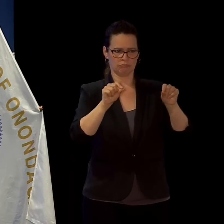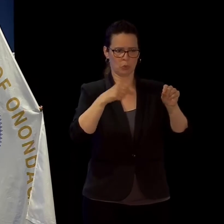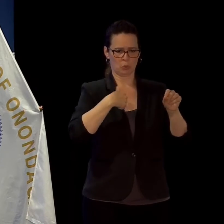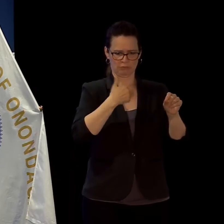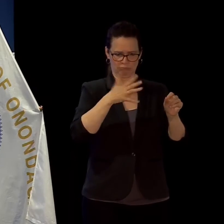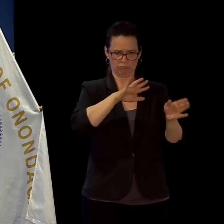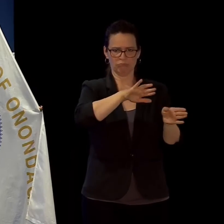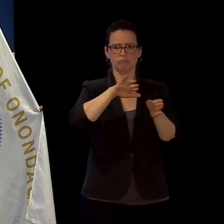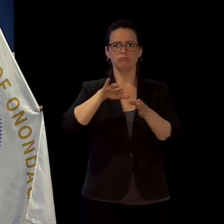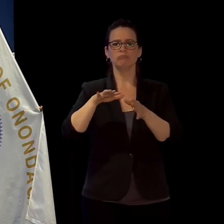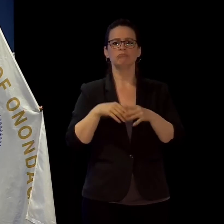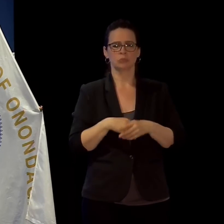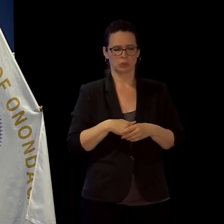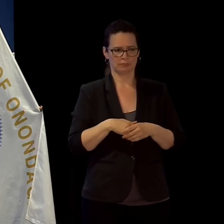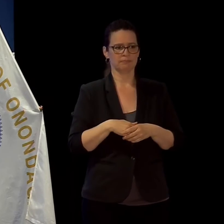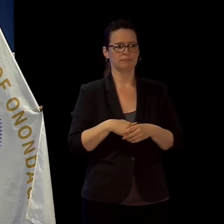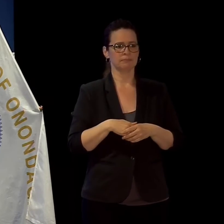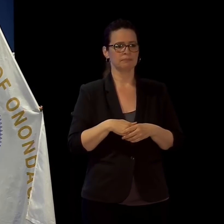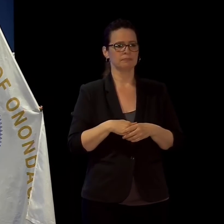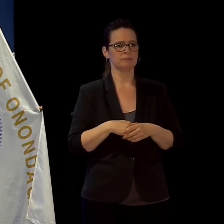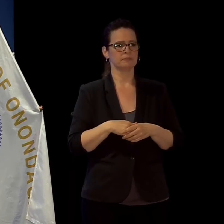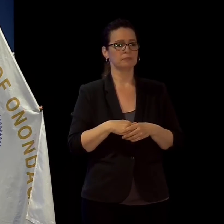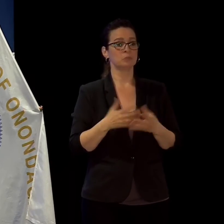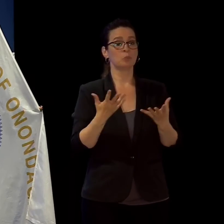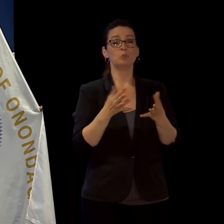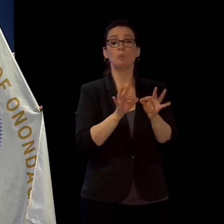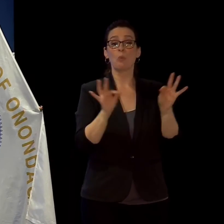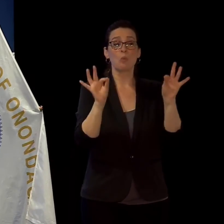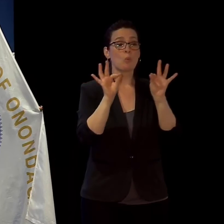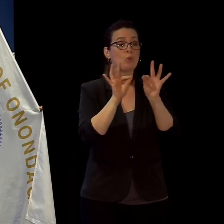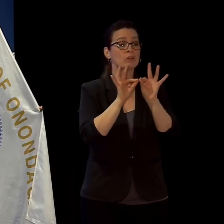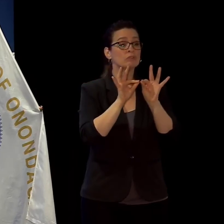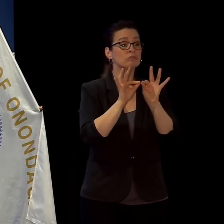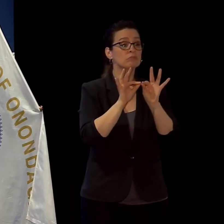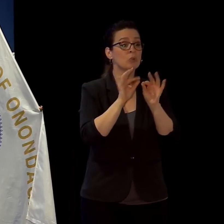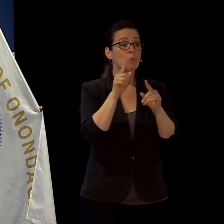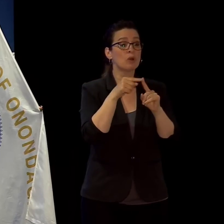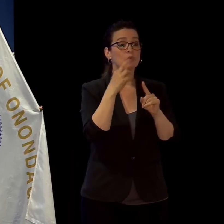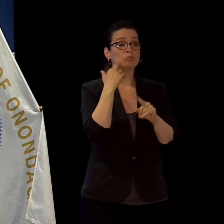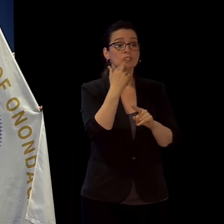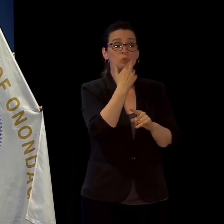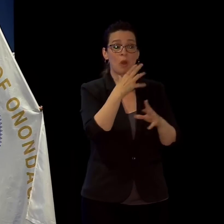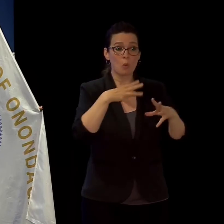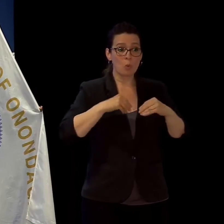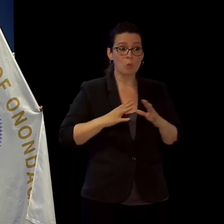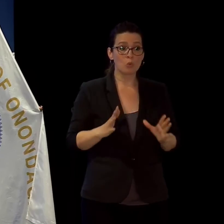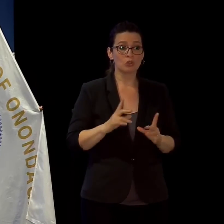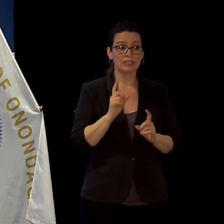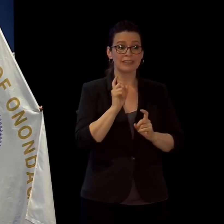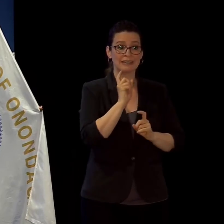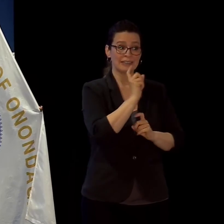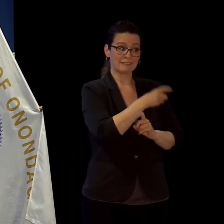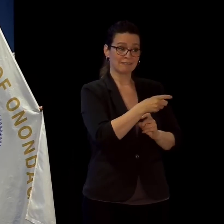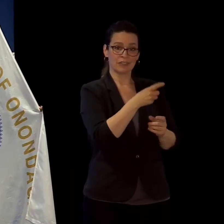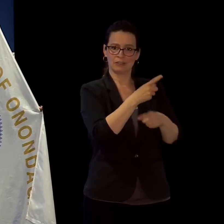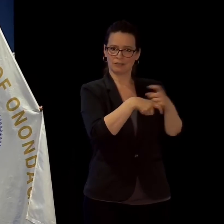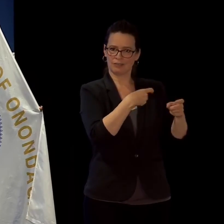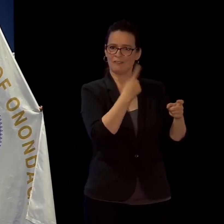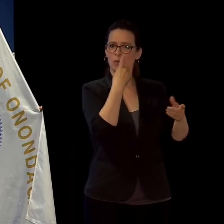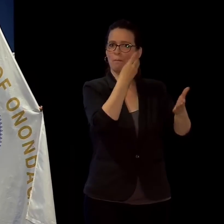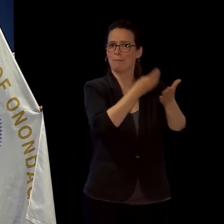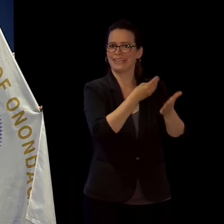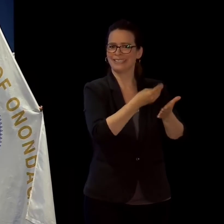off. What matters is the redemption of the vouchers. So how we will know is restaurants will be